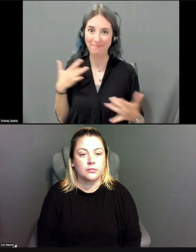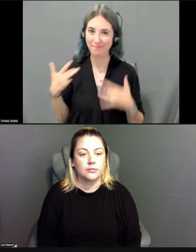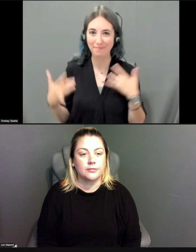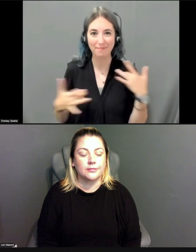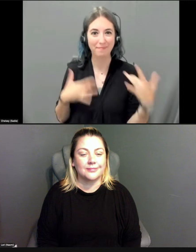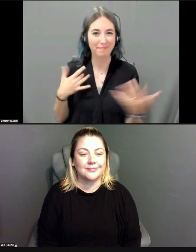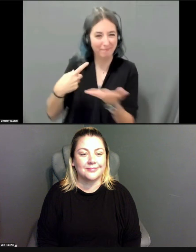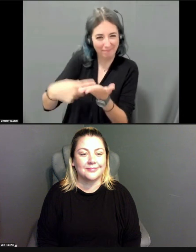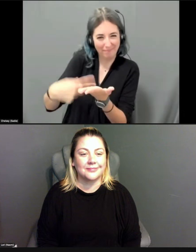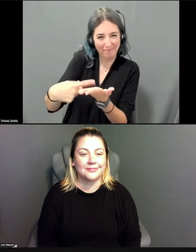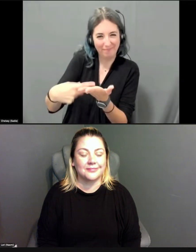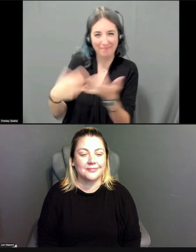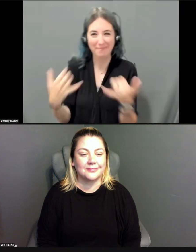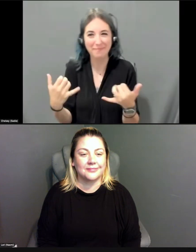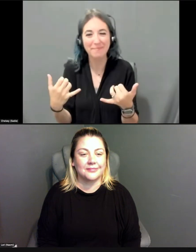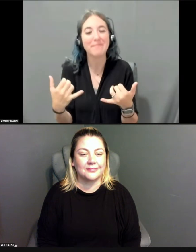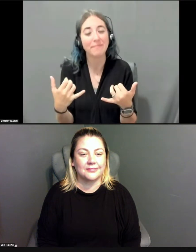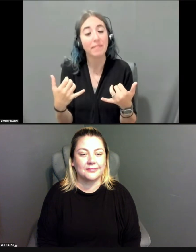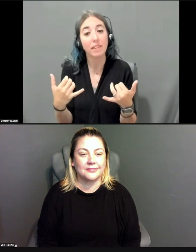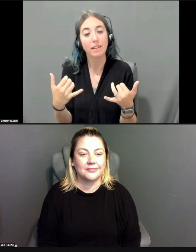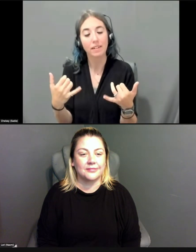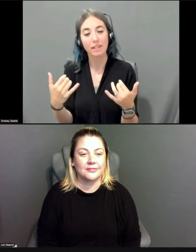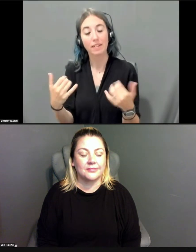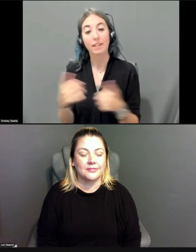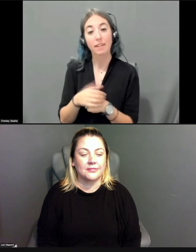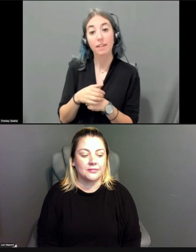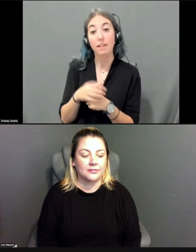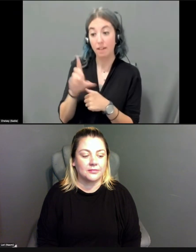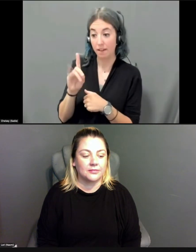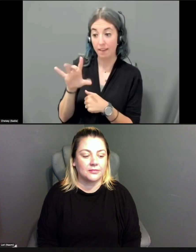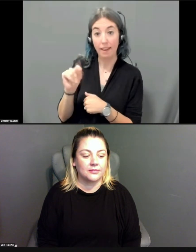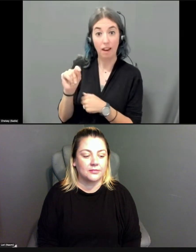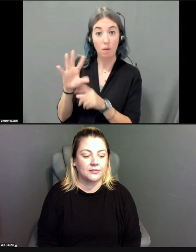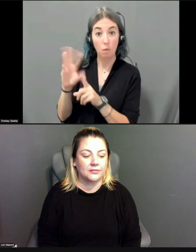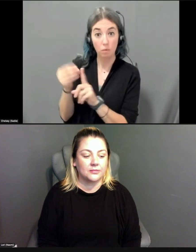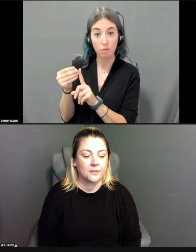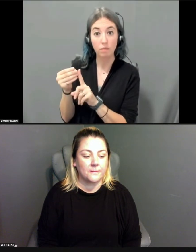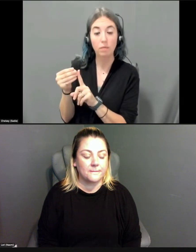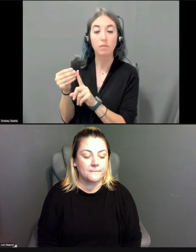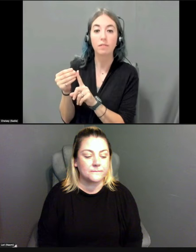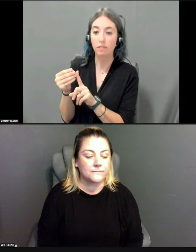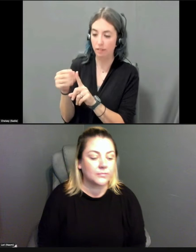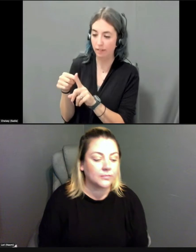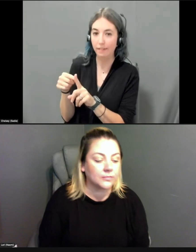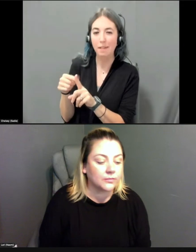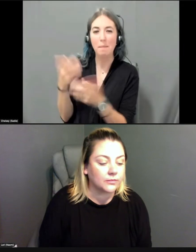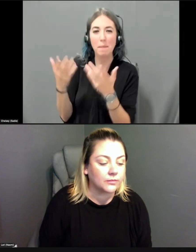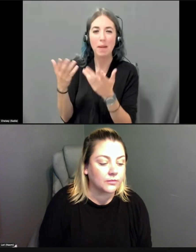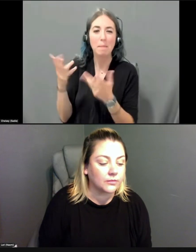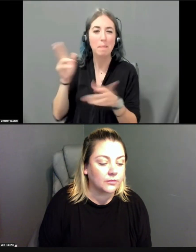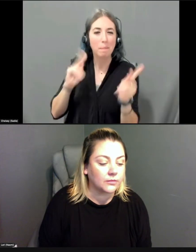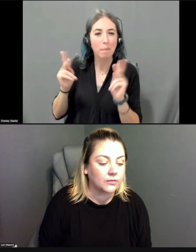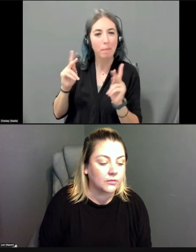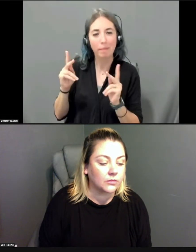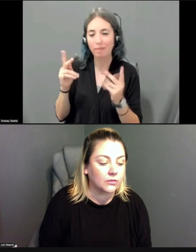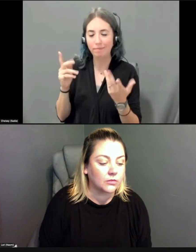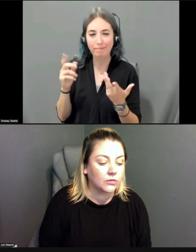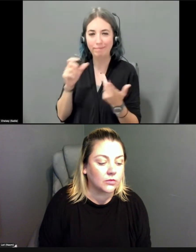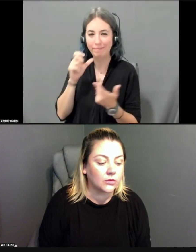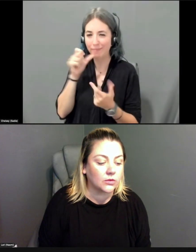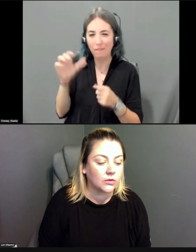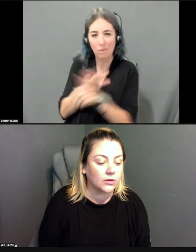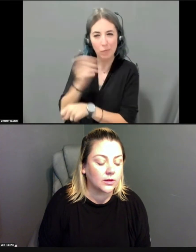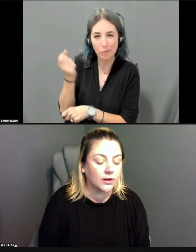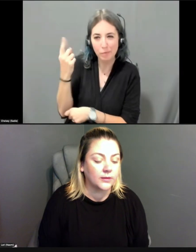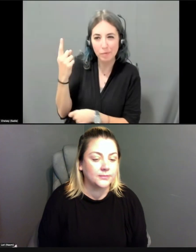this episode, because I think there's a lot about diet culture that people maybe misunderstand. And I think it's going to